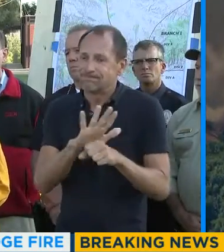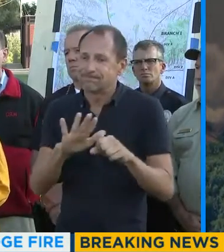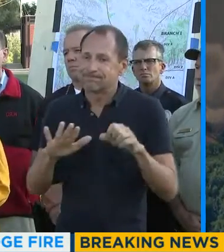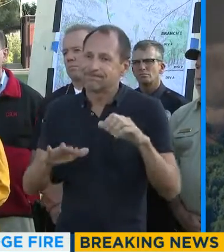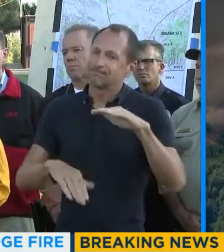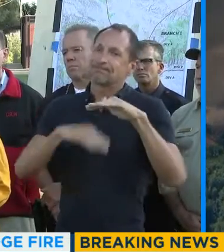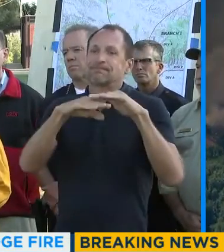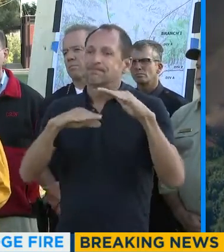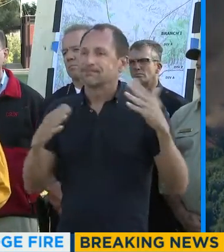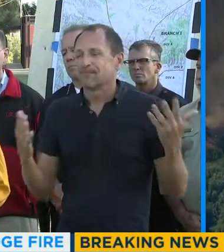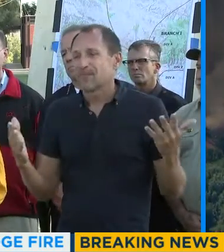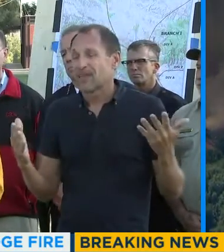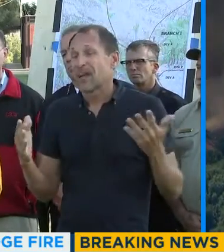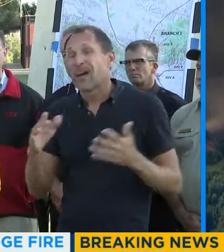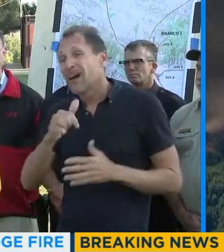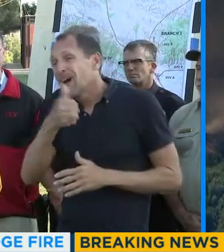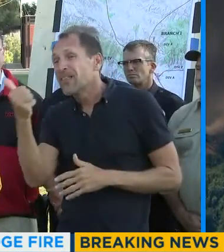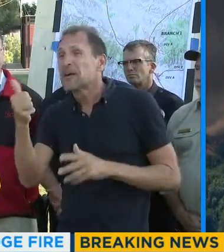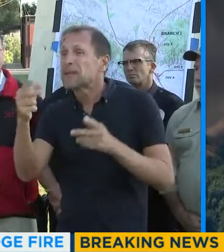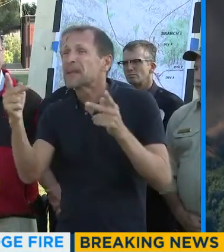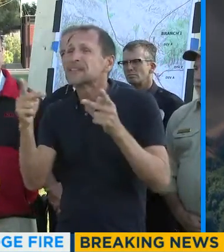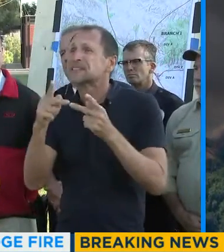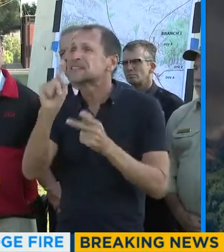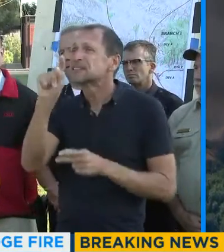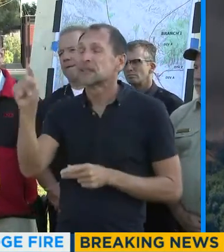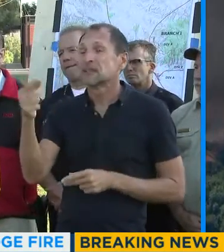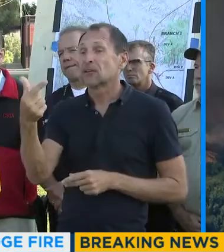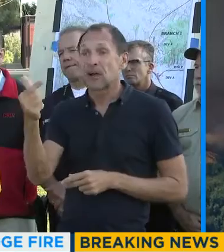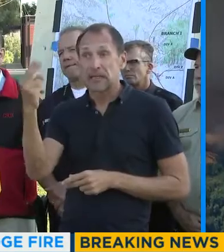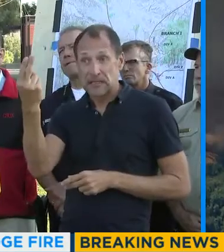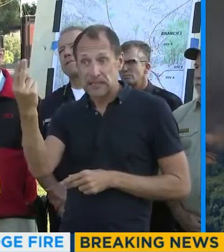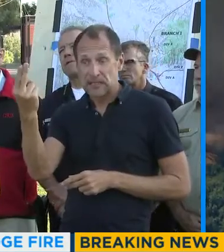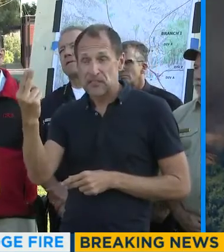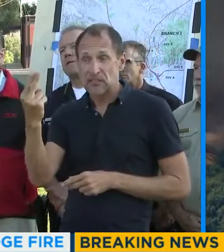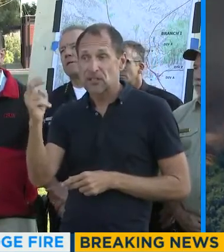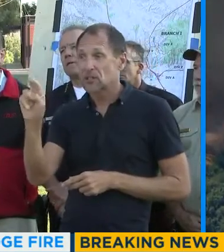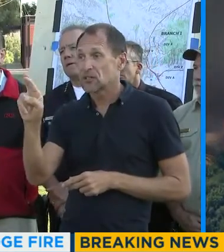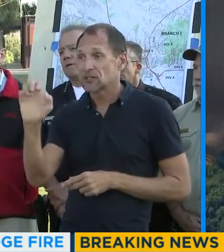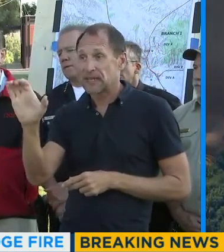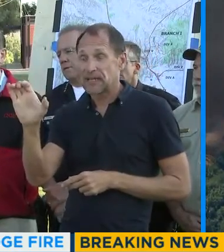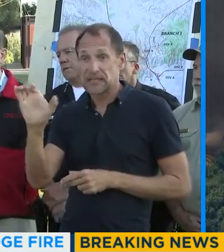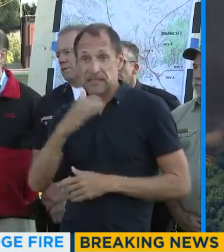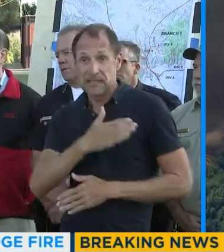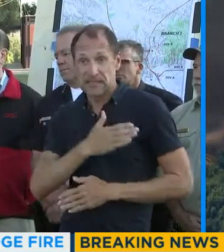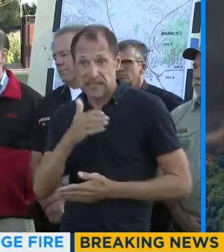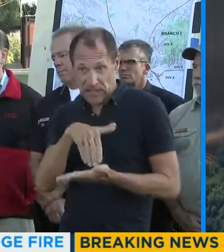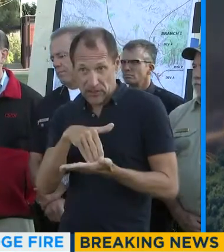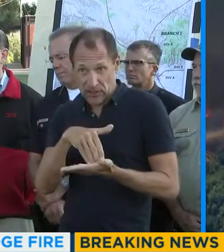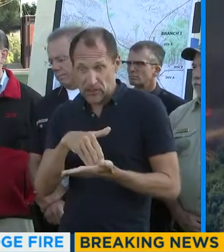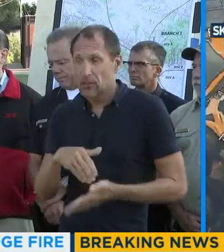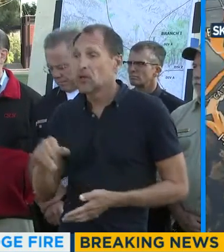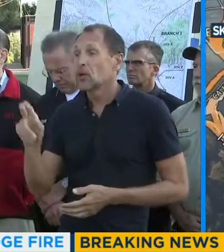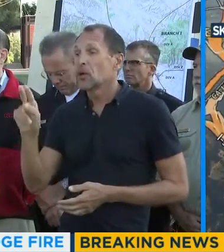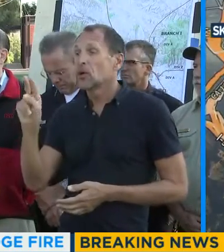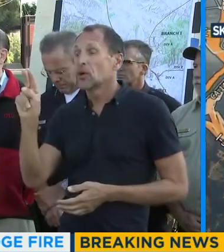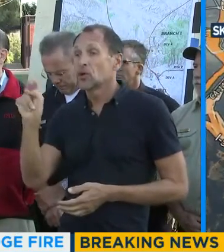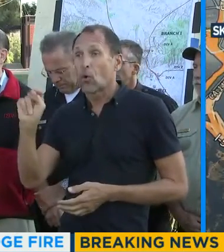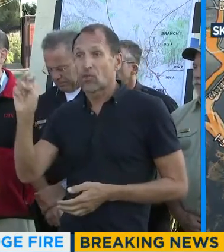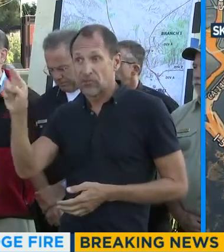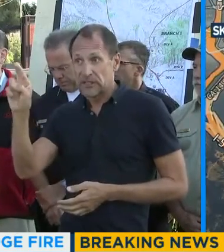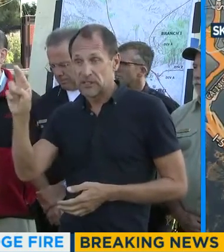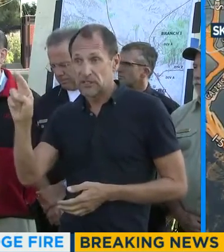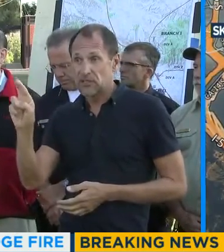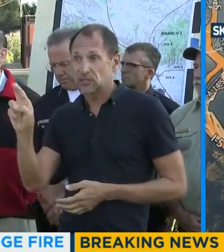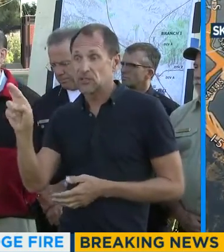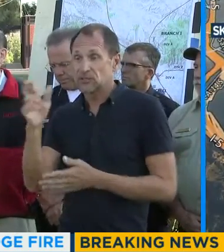availability of additional locations includes Granada Hills Recreation Center, Northridge Recreation Center,